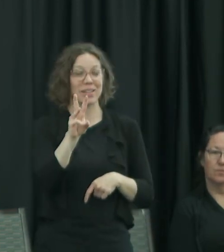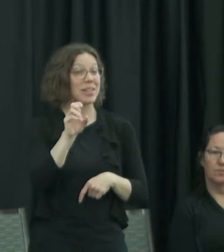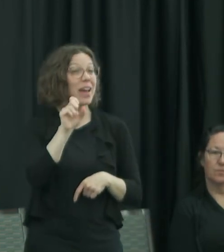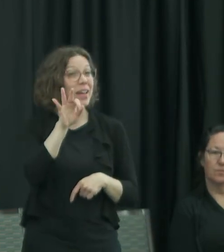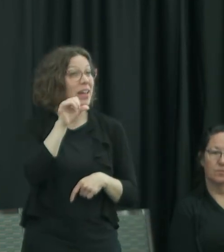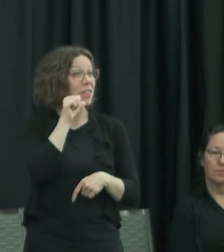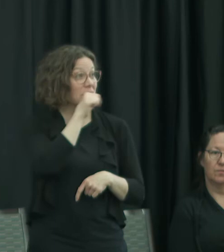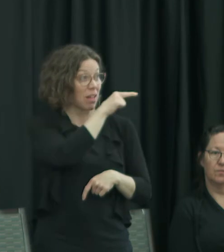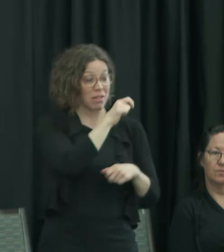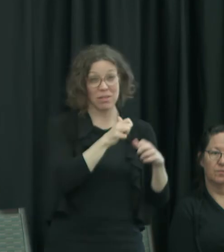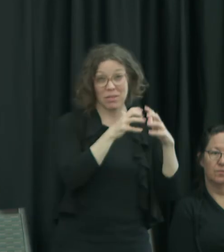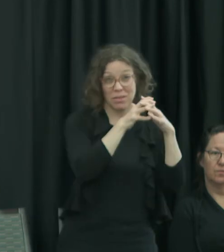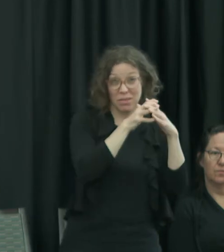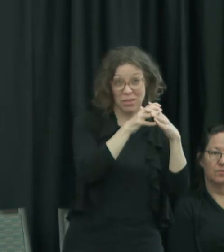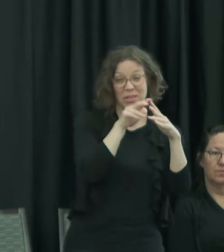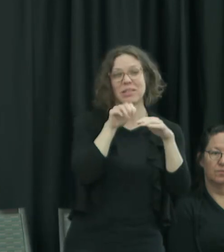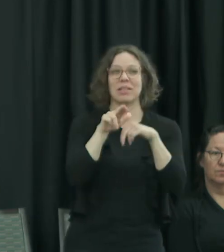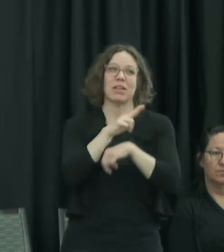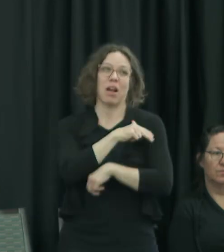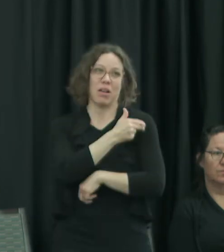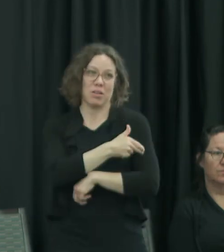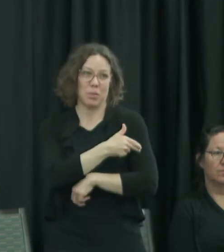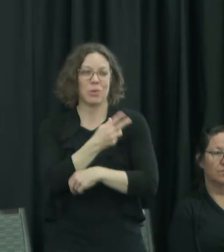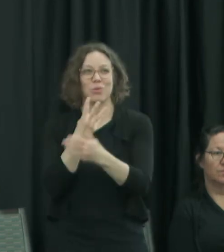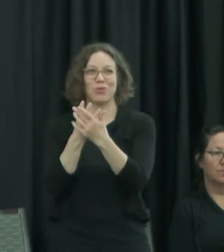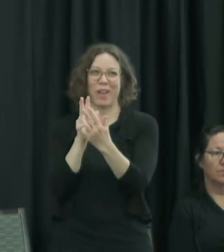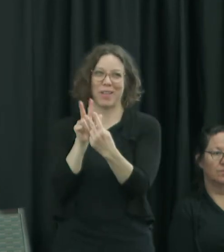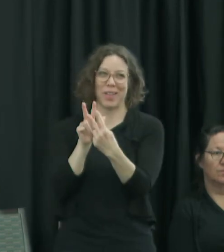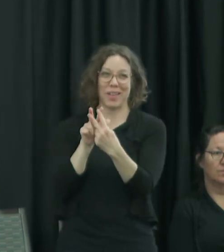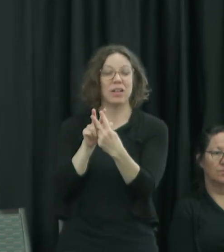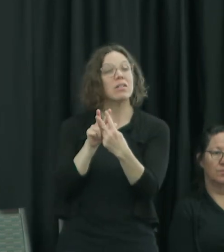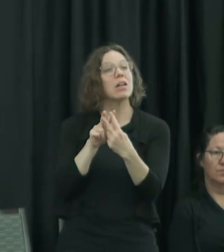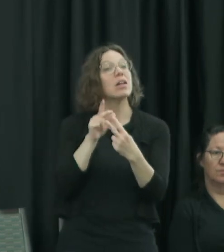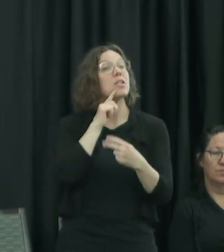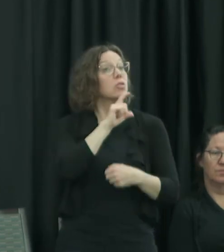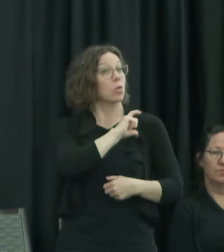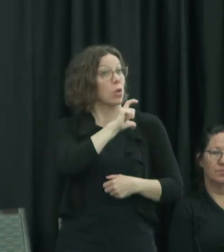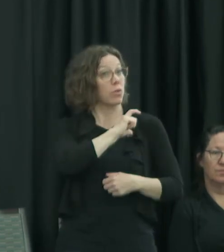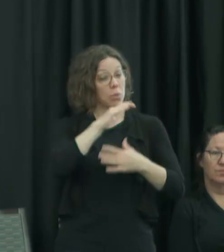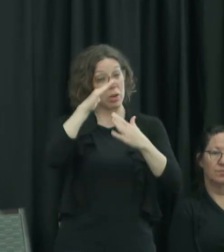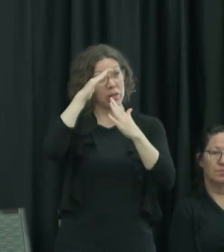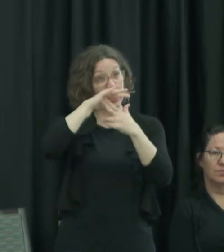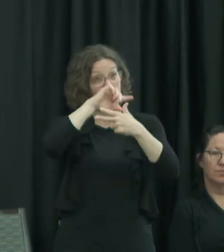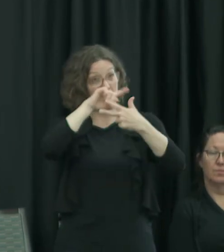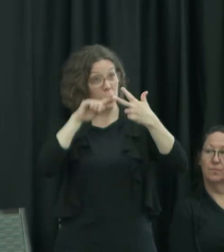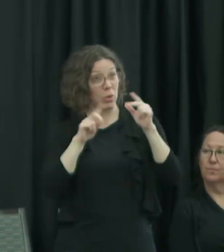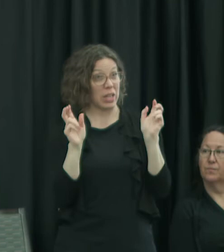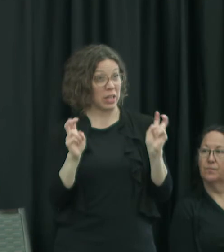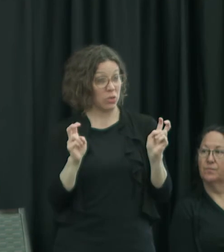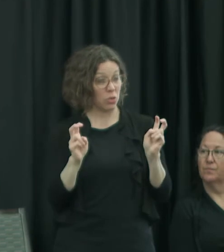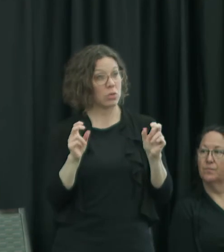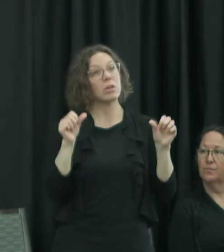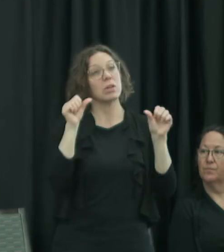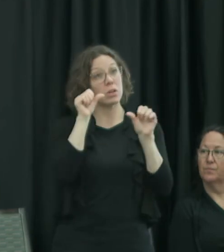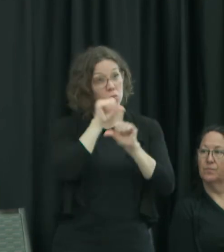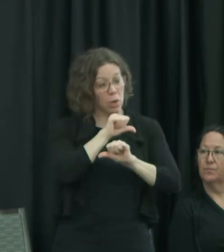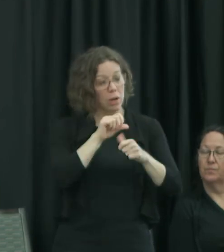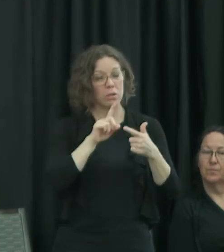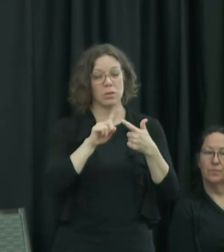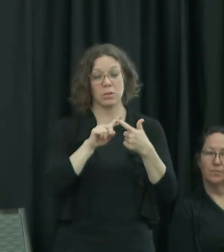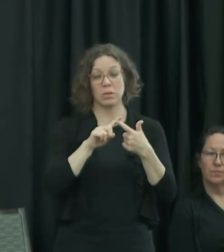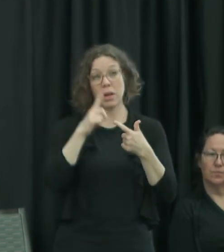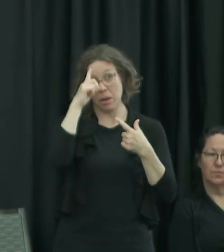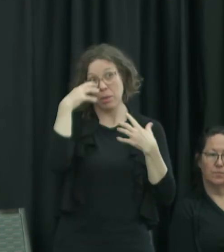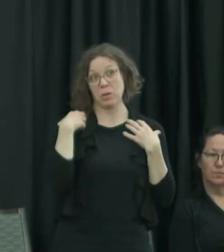jail or the hospital. The top 3 presenting issues from law enforcement referrals were intoxication, mental health